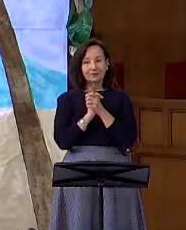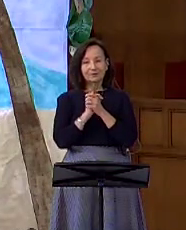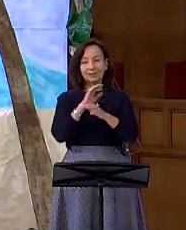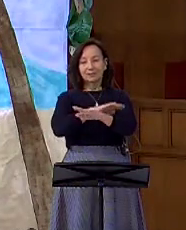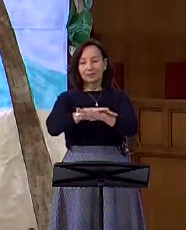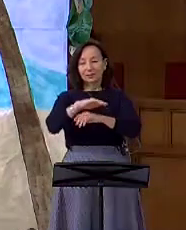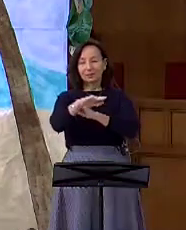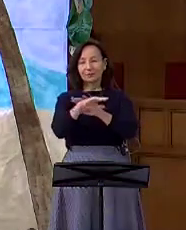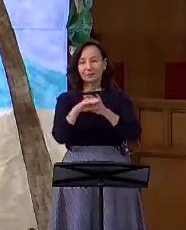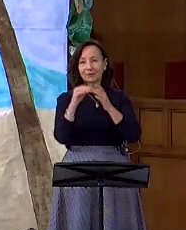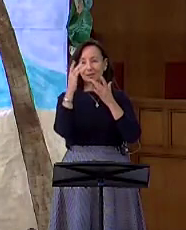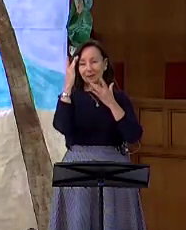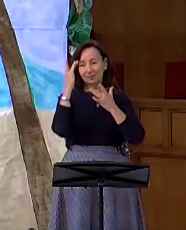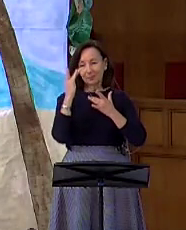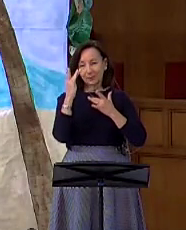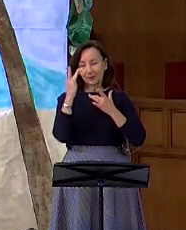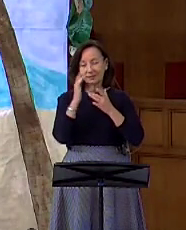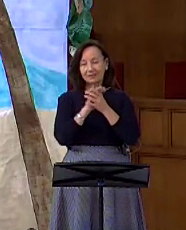the mourning,